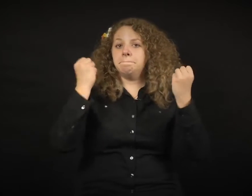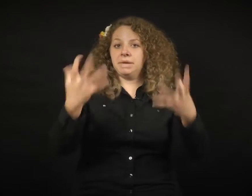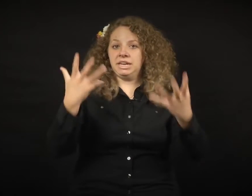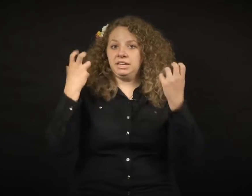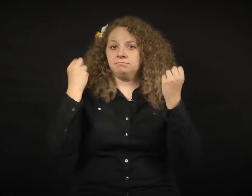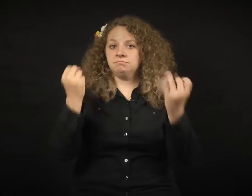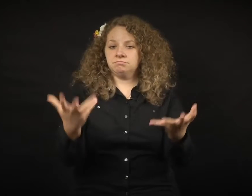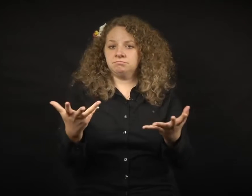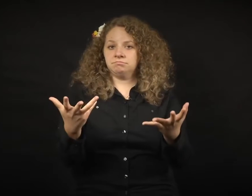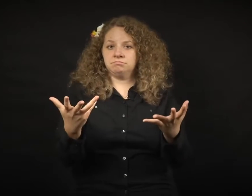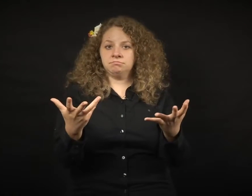Many,